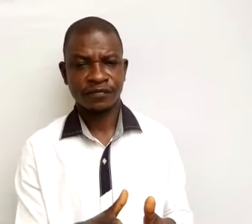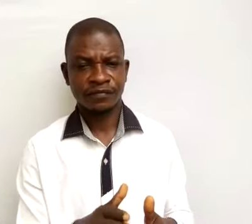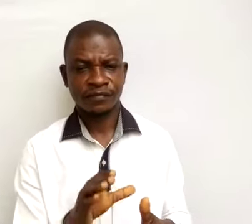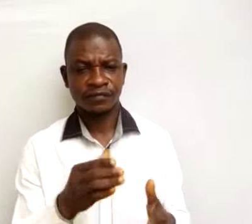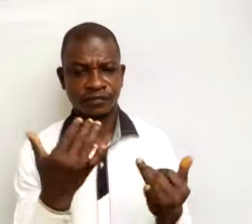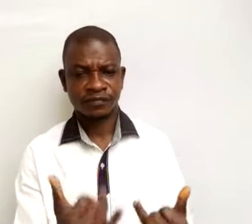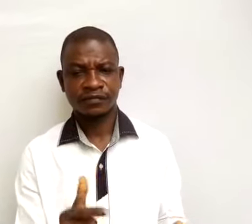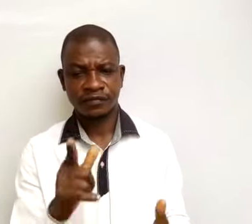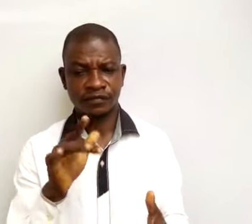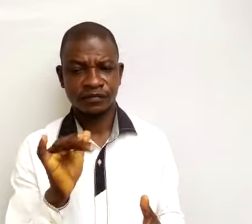Currently,